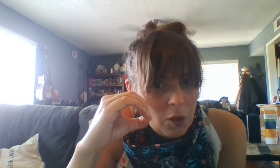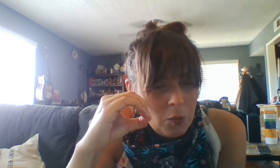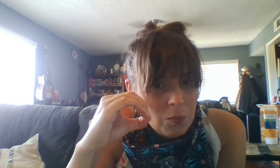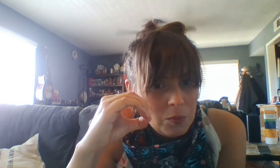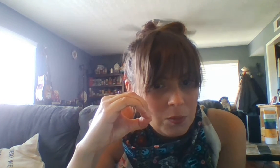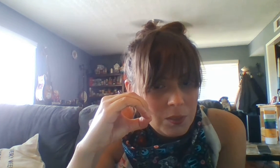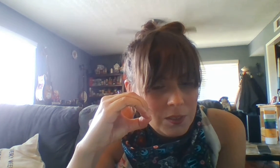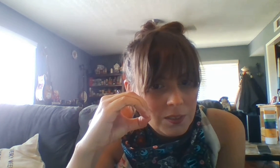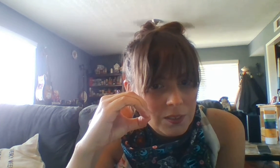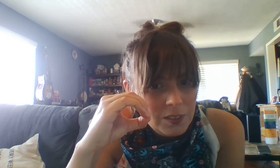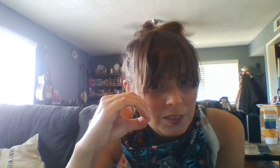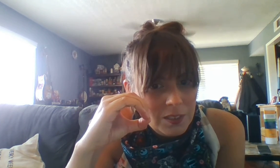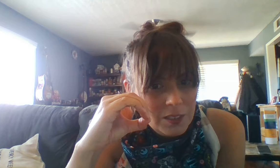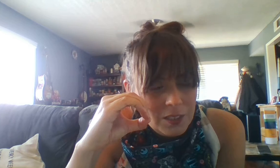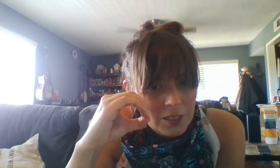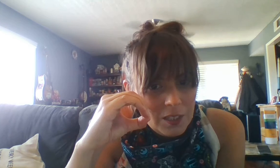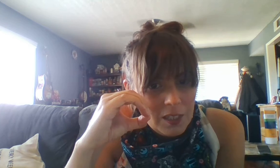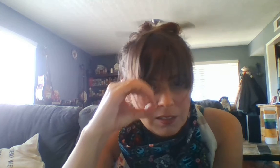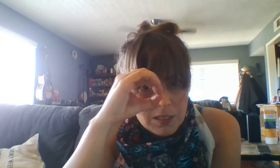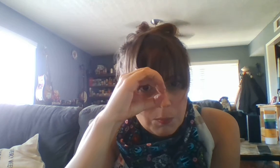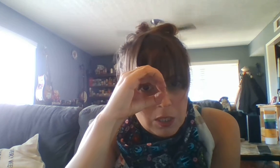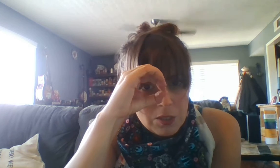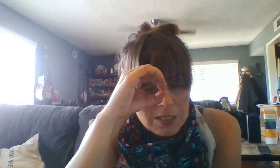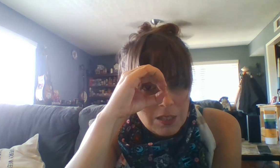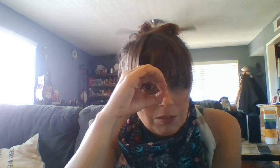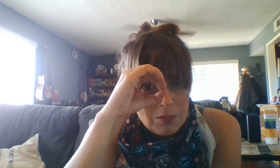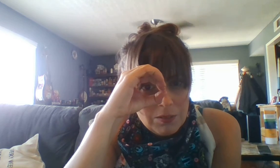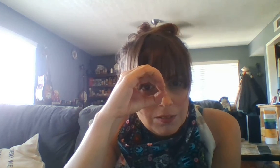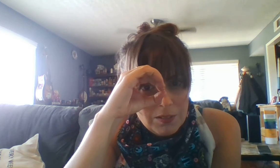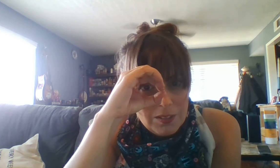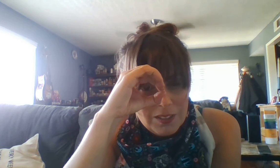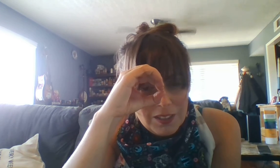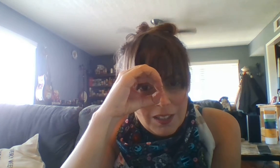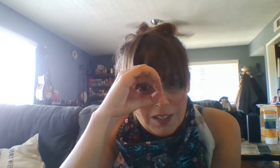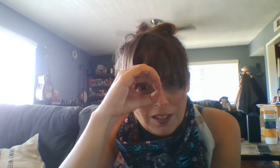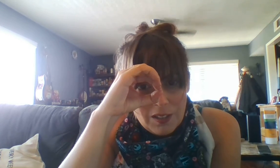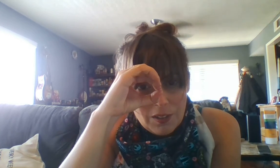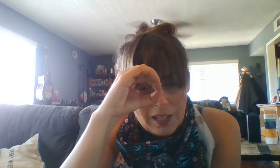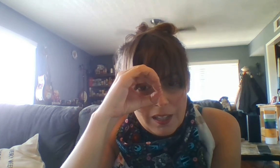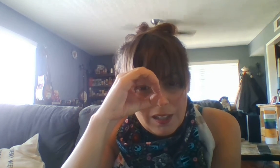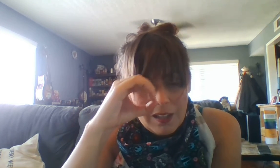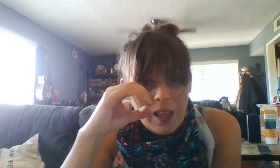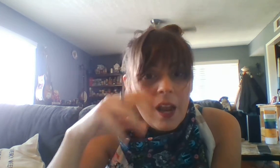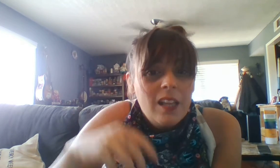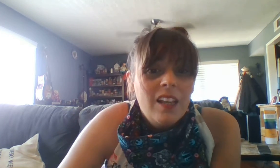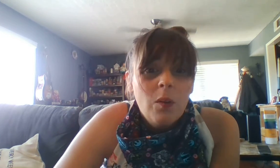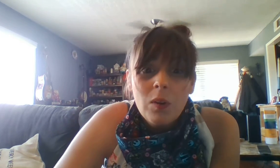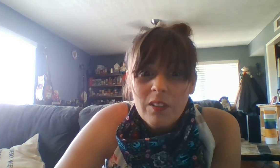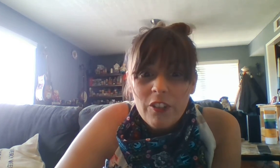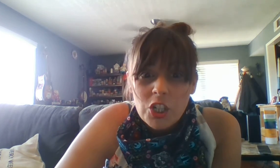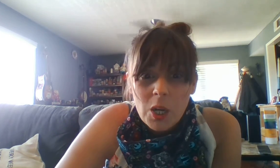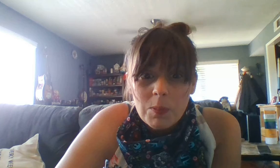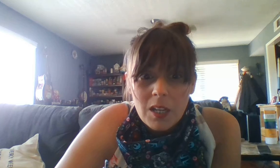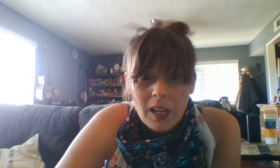O. Good. Something you could see through. Okay. And then we're going to finish up today